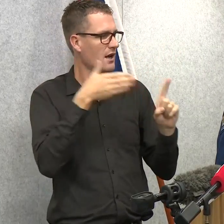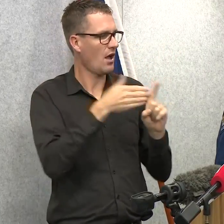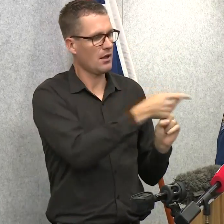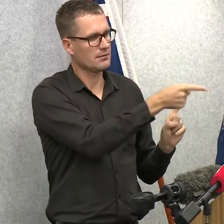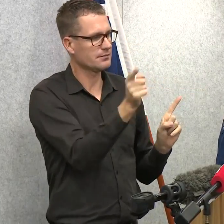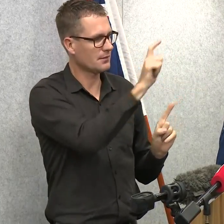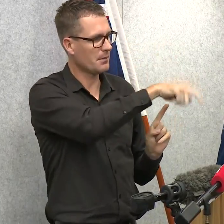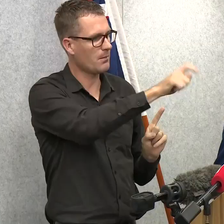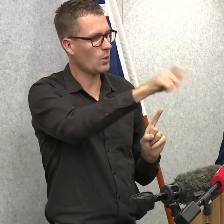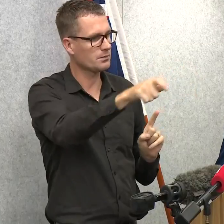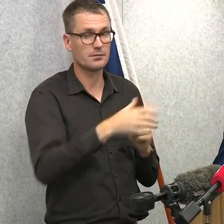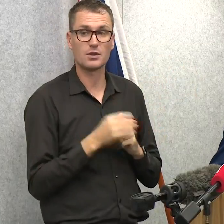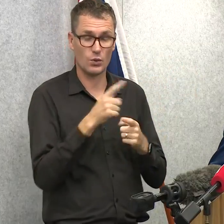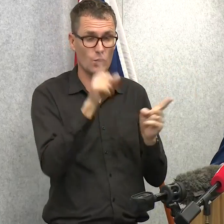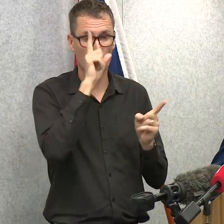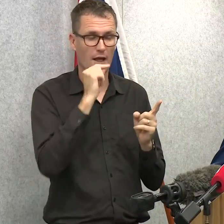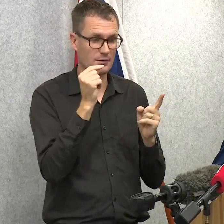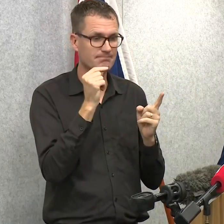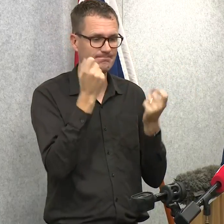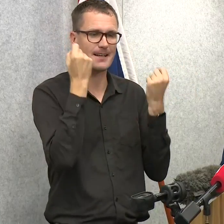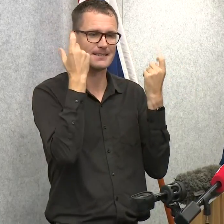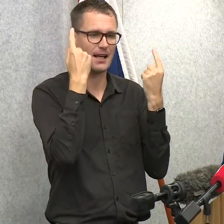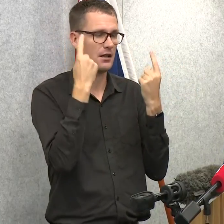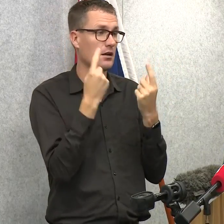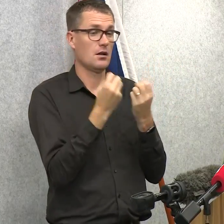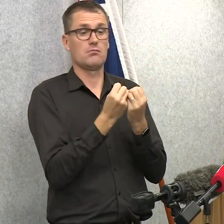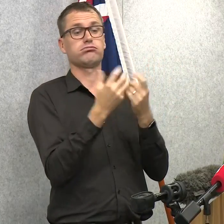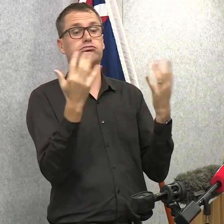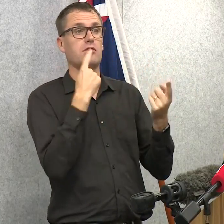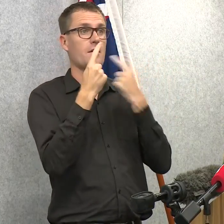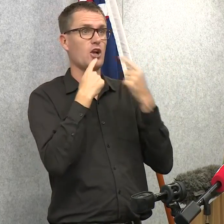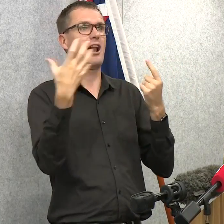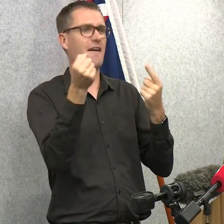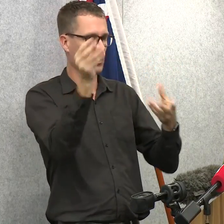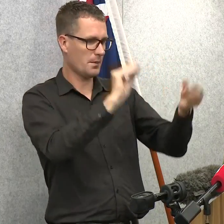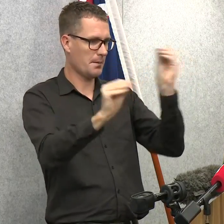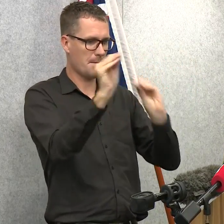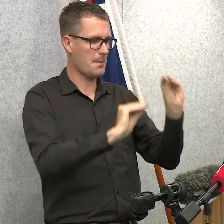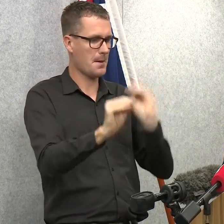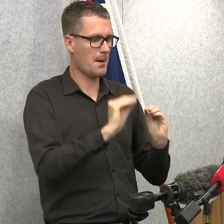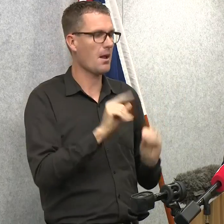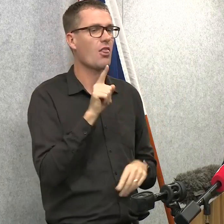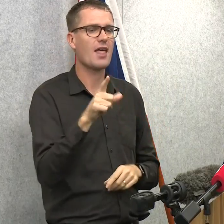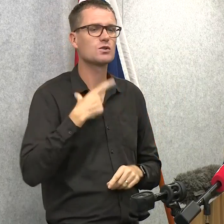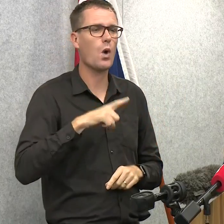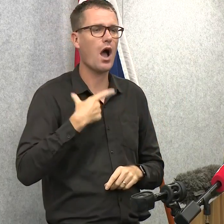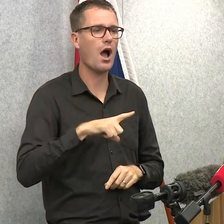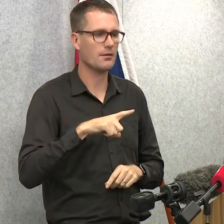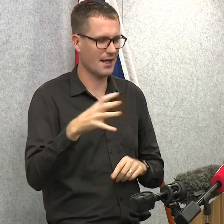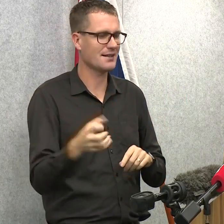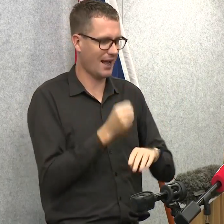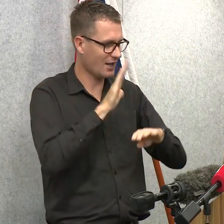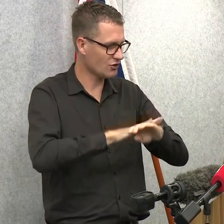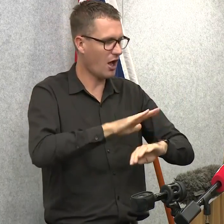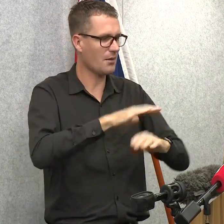imagine, there's overwhelming information that we need to put together. That's one of the reasons why this takes a little time.